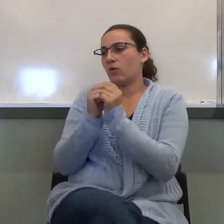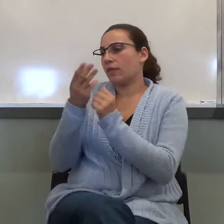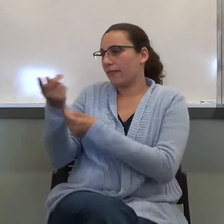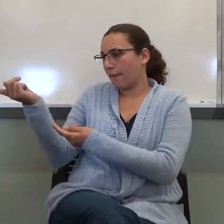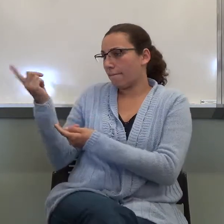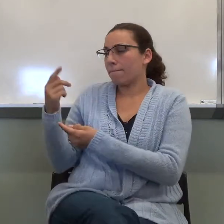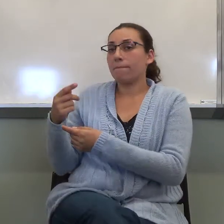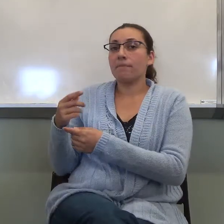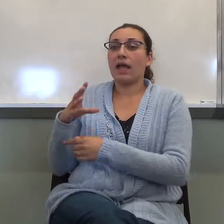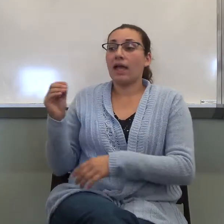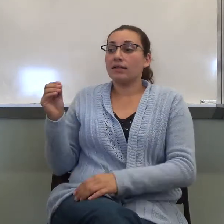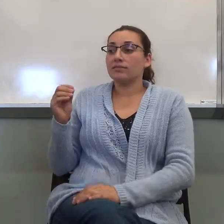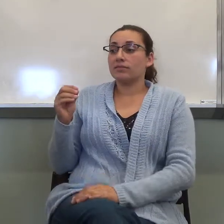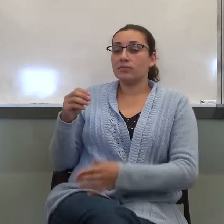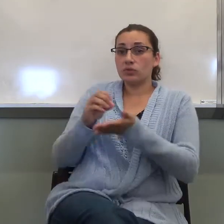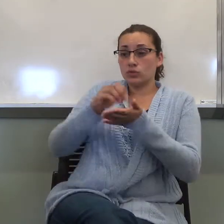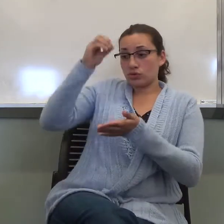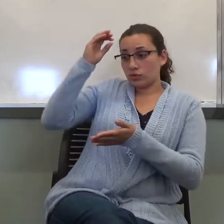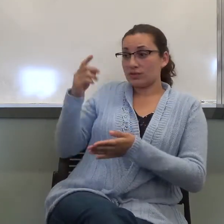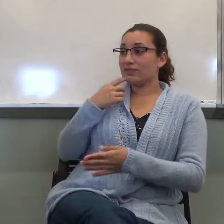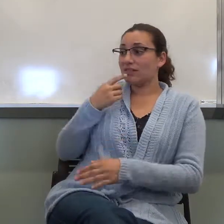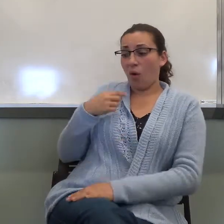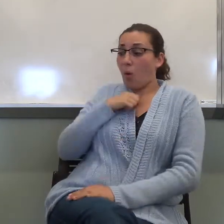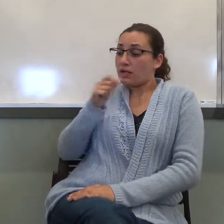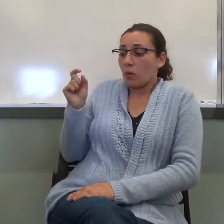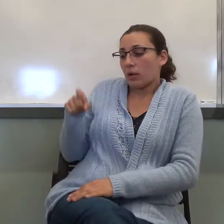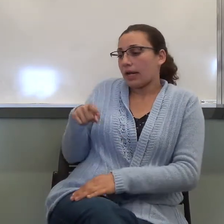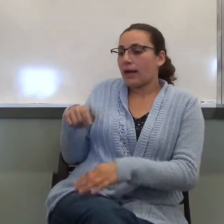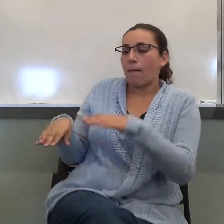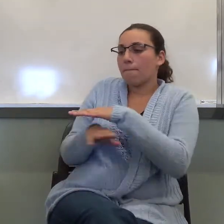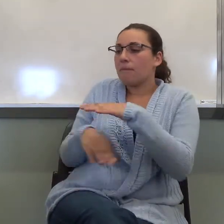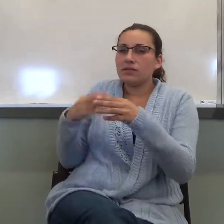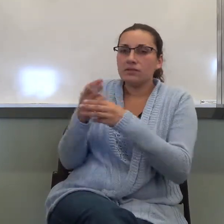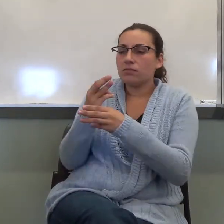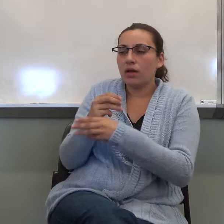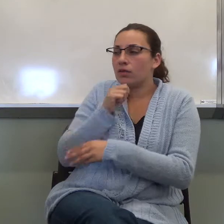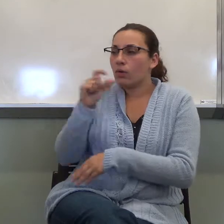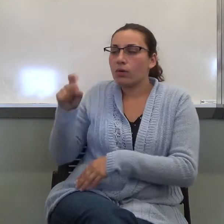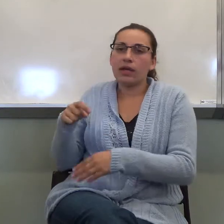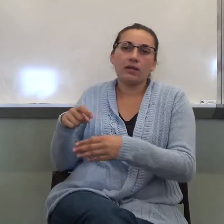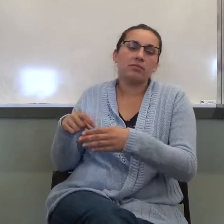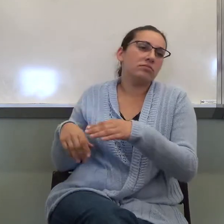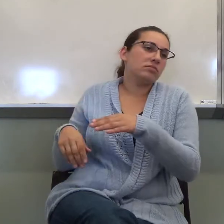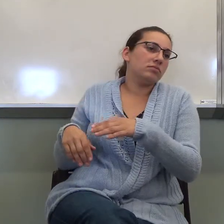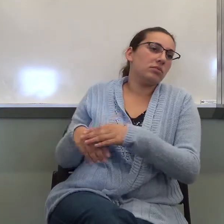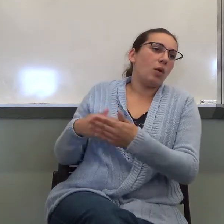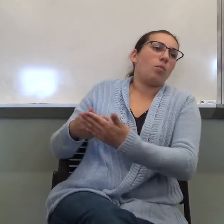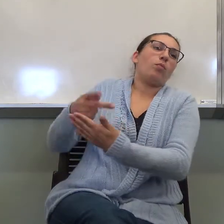convince the advisors that they don't need this basic arithmetic, they don't need pre-algebra. They go right in there. They know what they're doing.